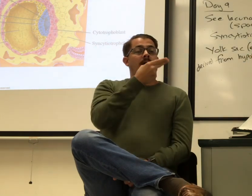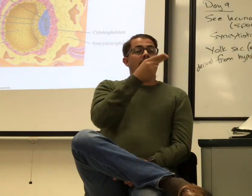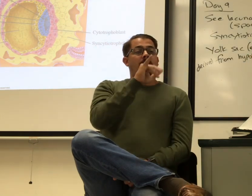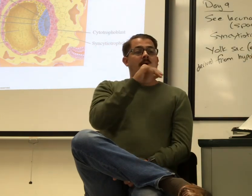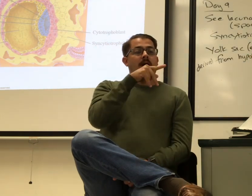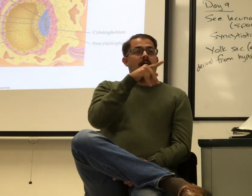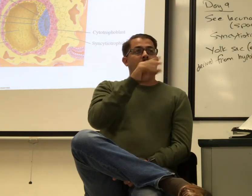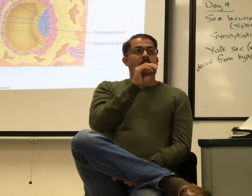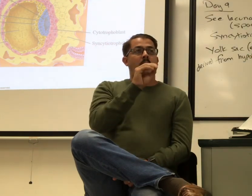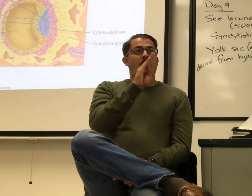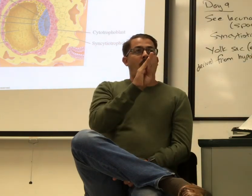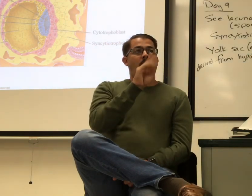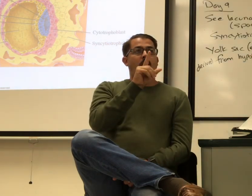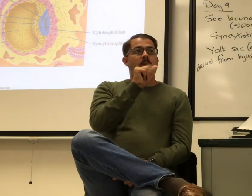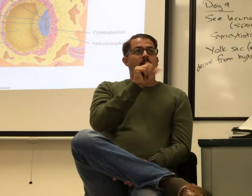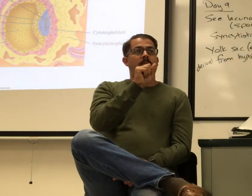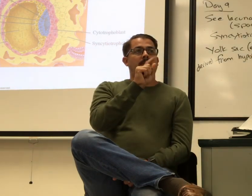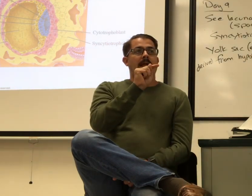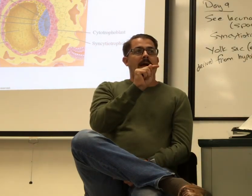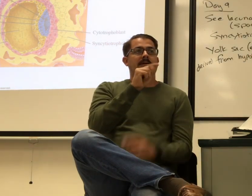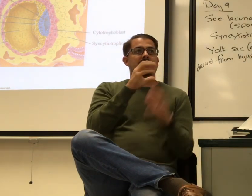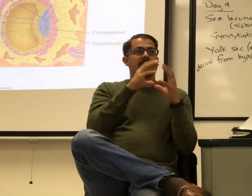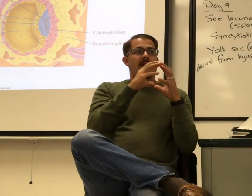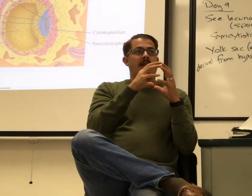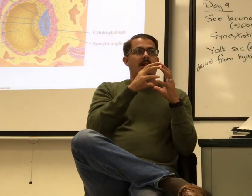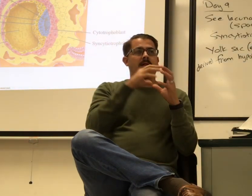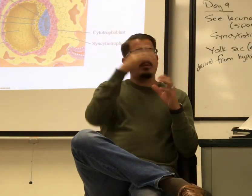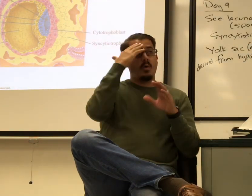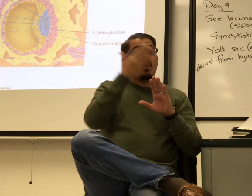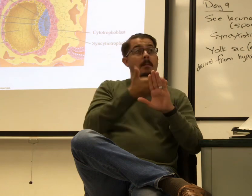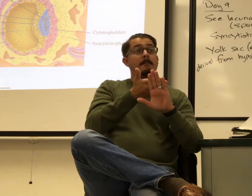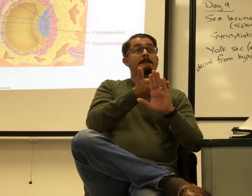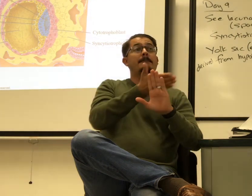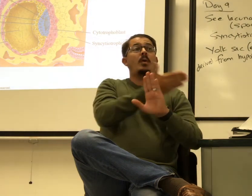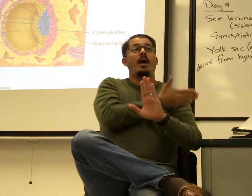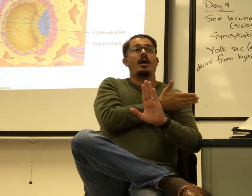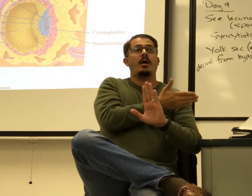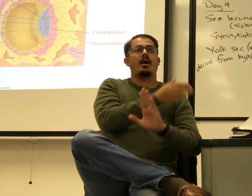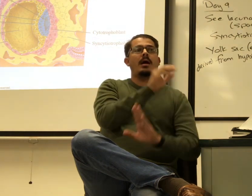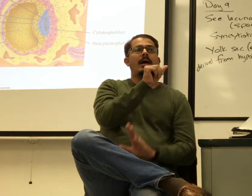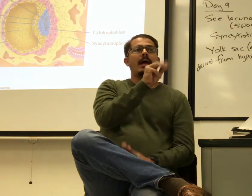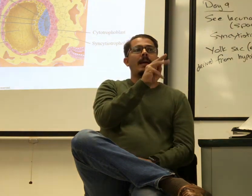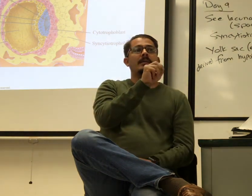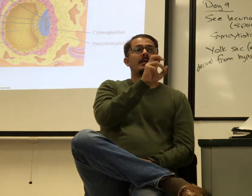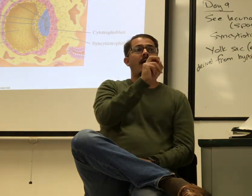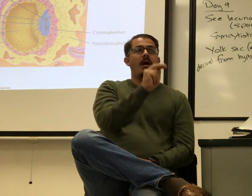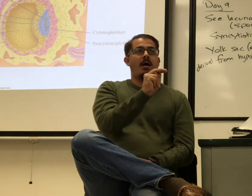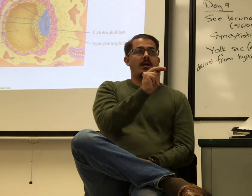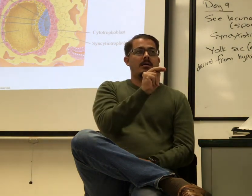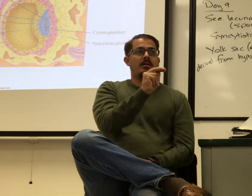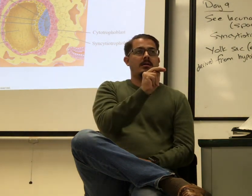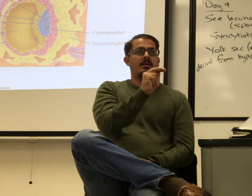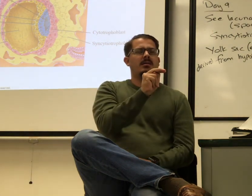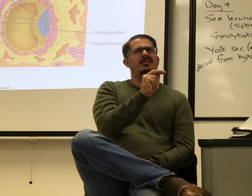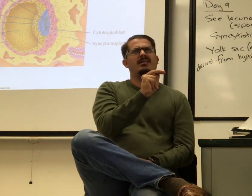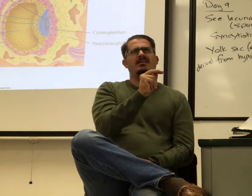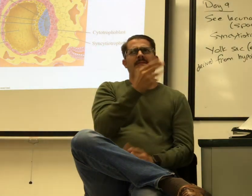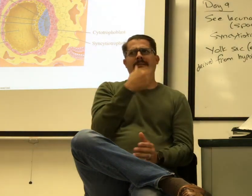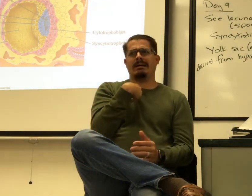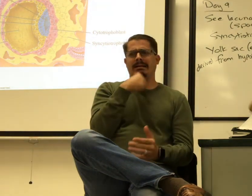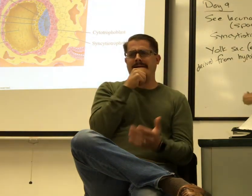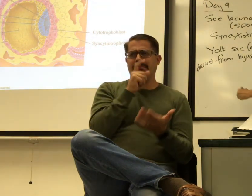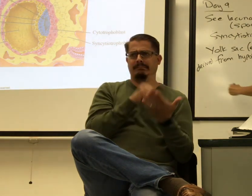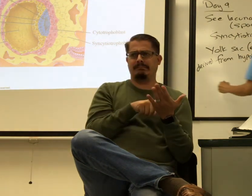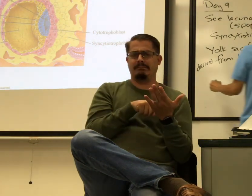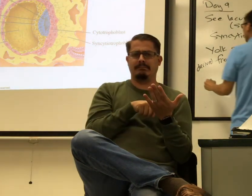hypoblast cells. So what we noted prior is that the amnion is, maybe I didn't note it, I'll